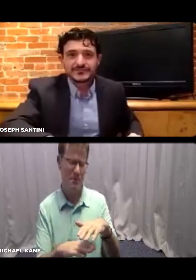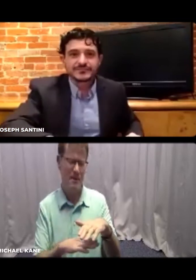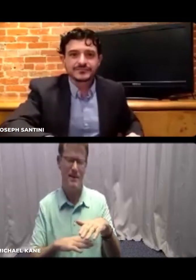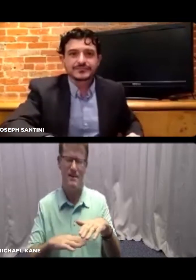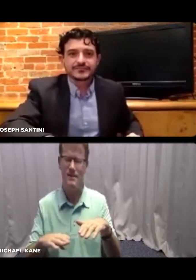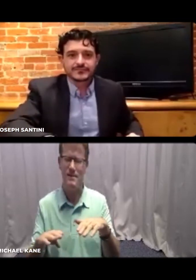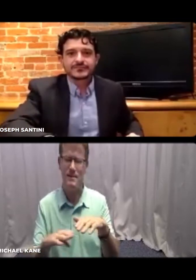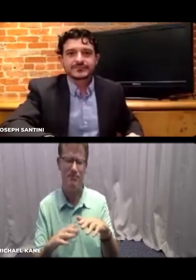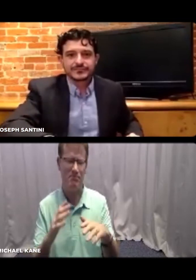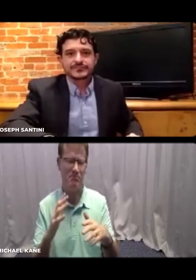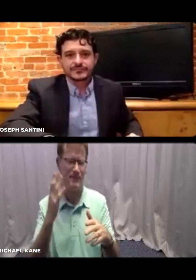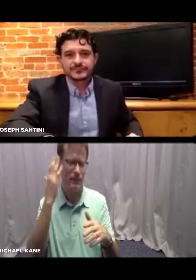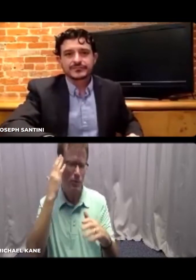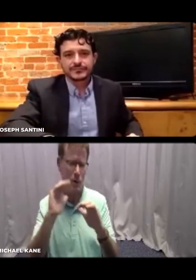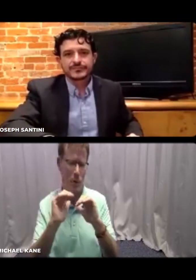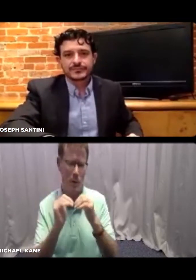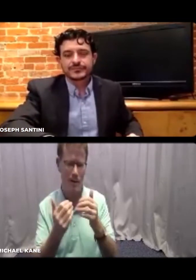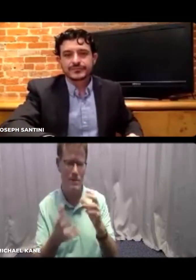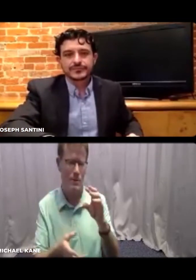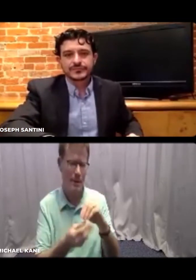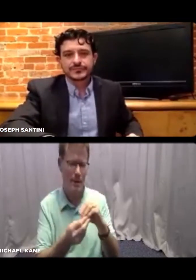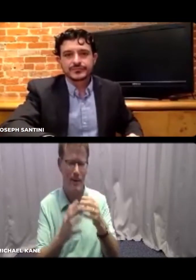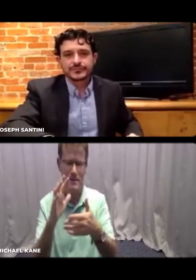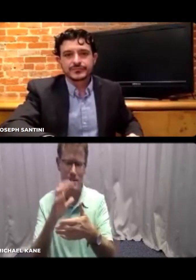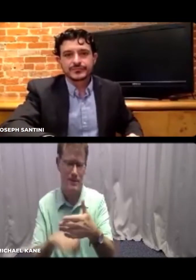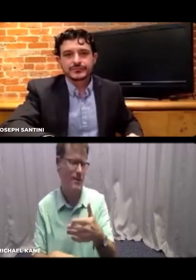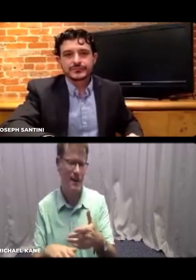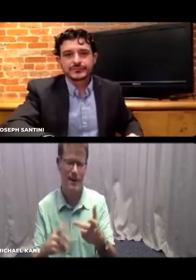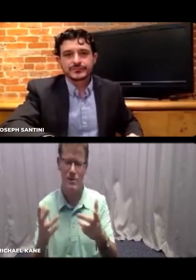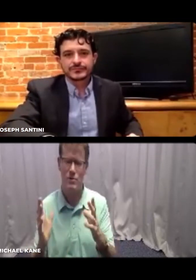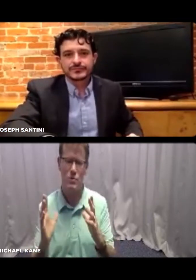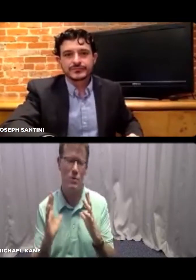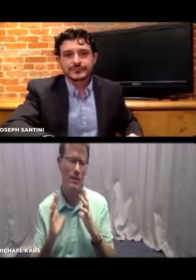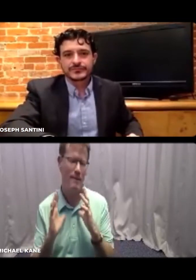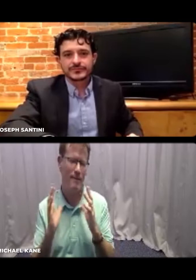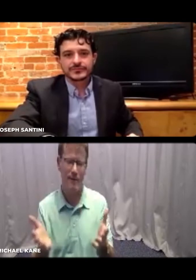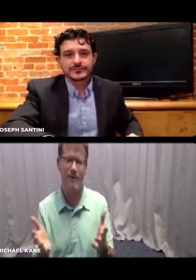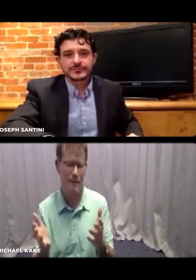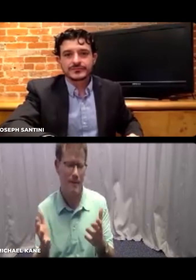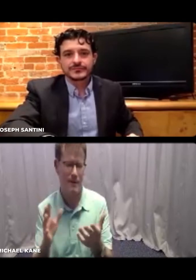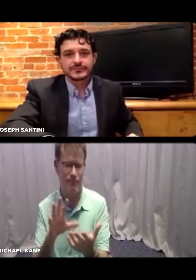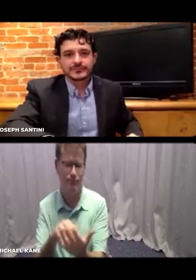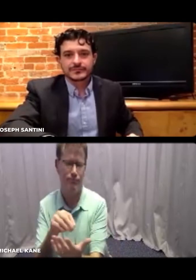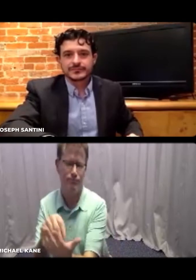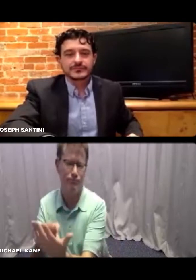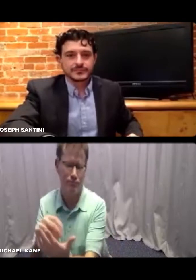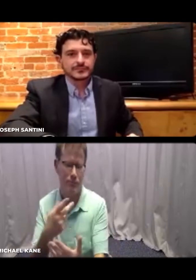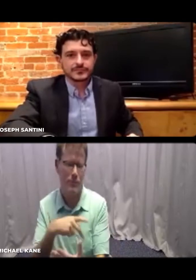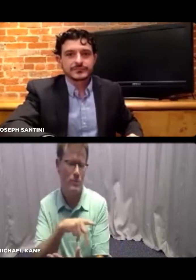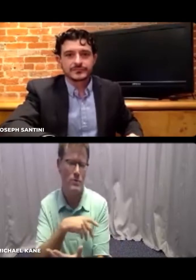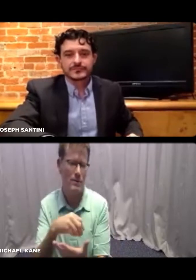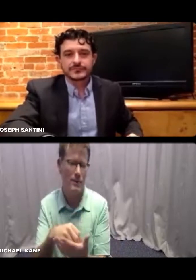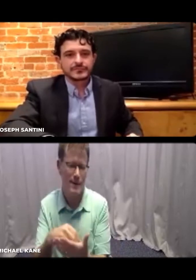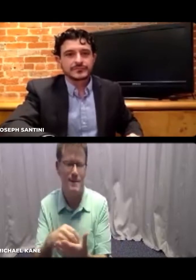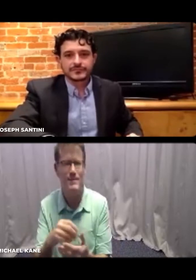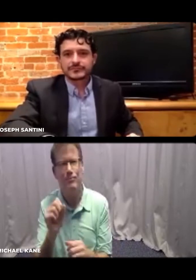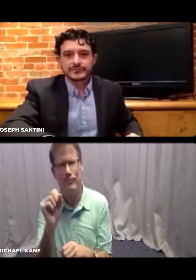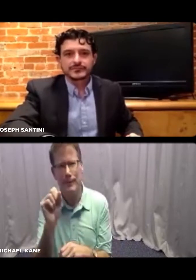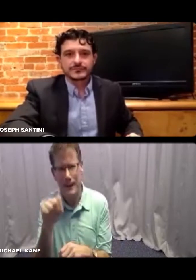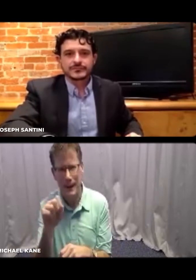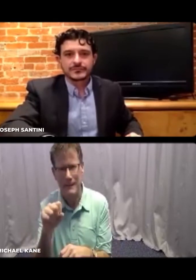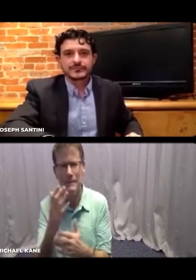just knowing basic arithmetic is enough for you to do well at learning